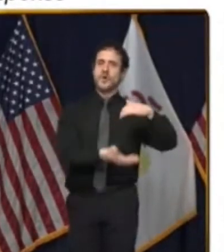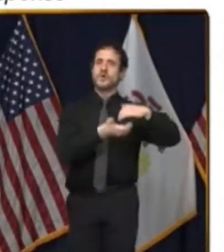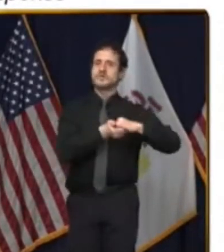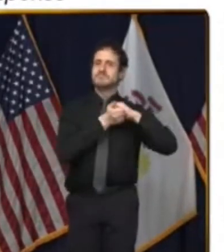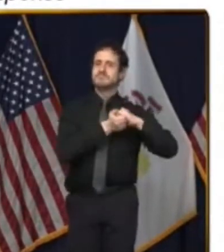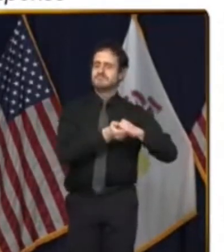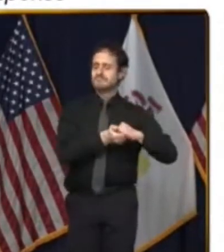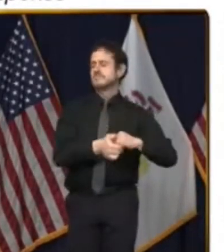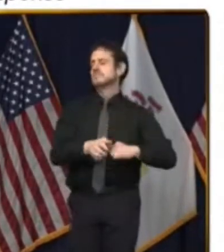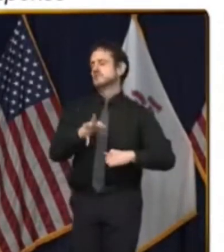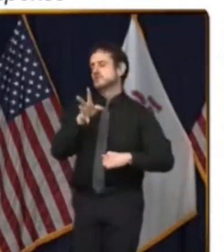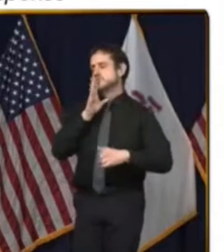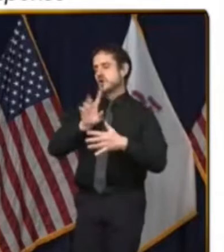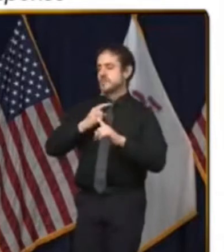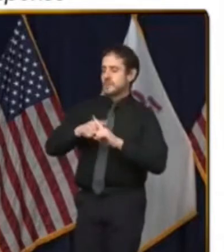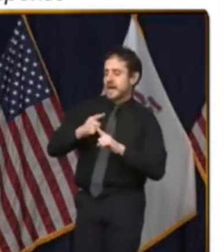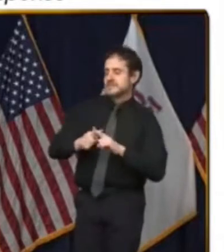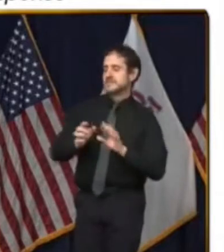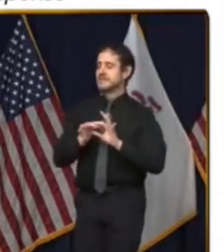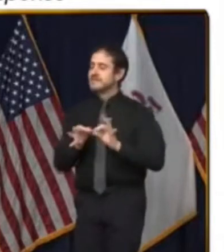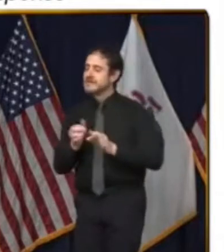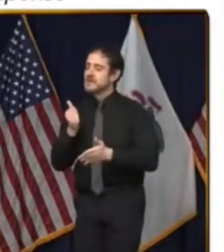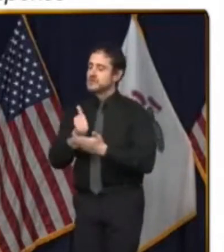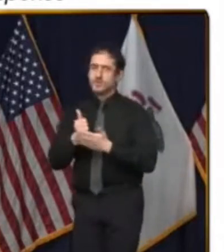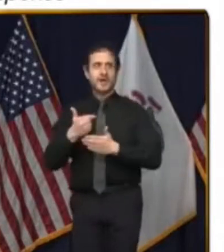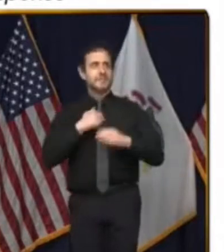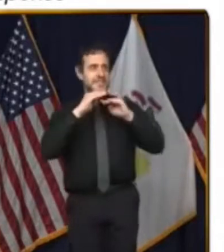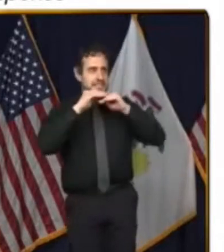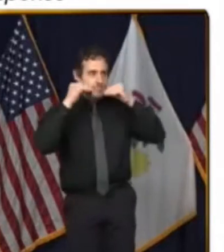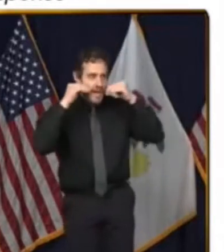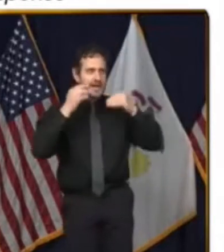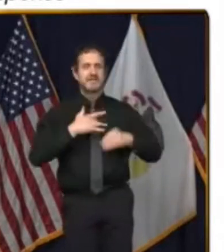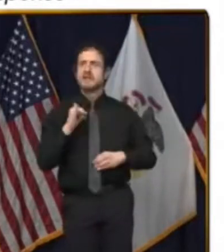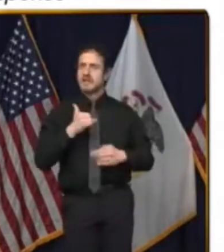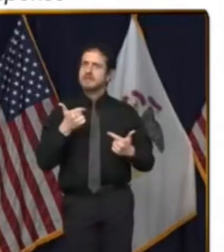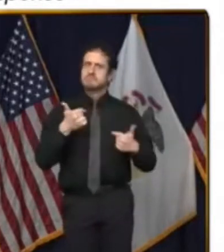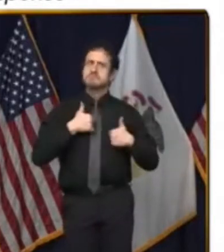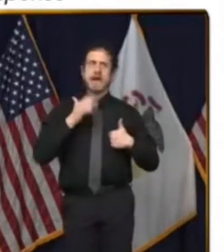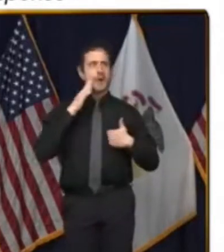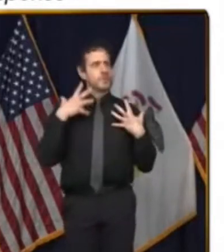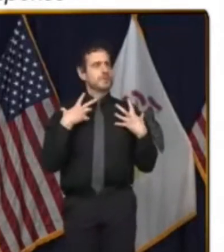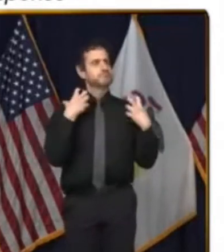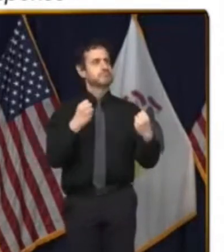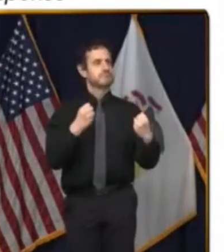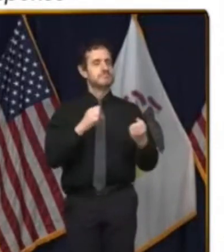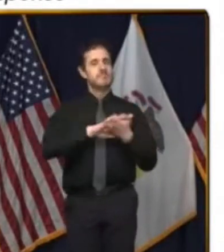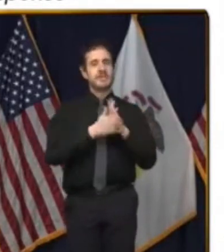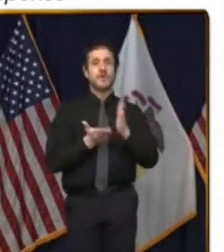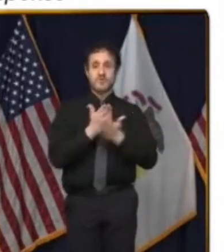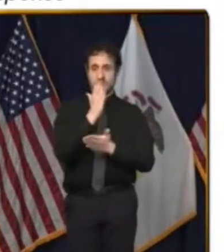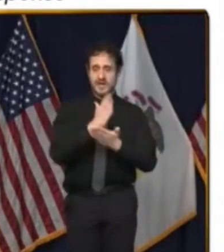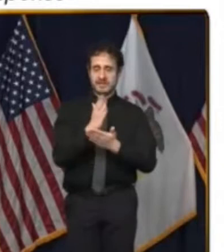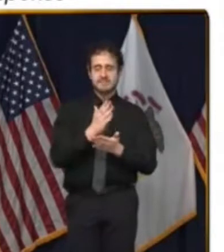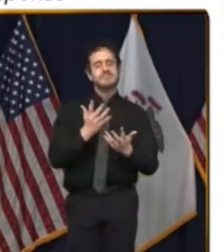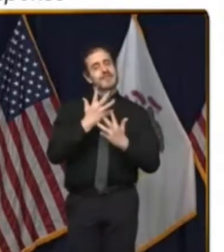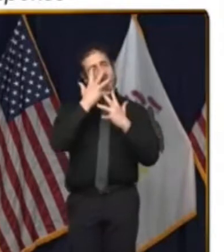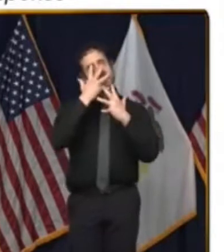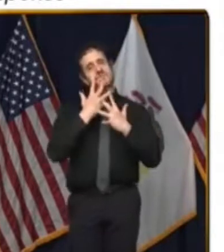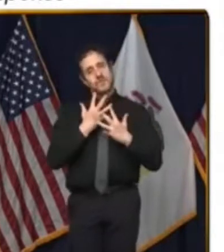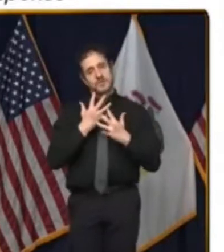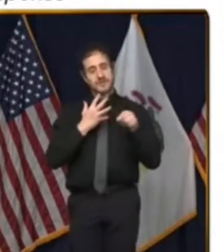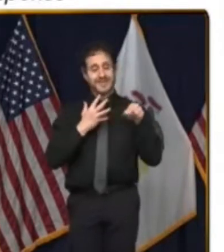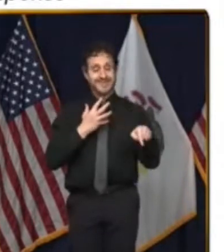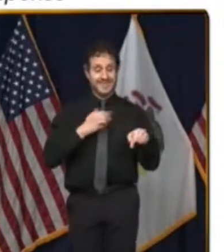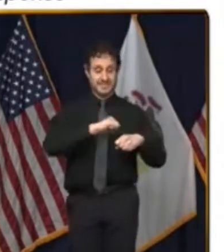say something to make you smile, to make you feel like you're going to be all right. Unfortunately, with